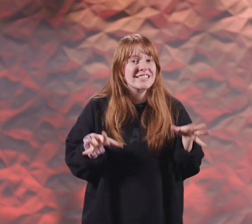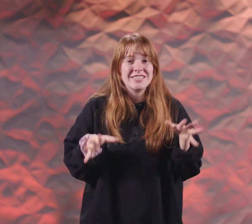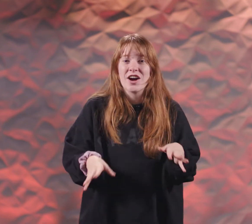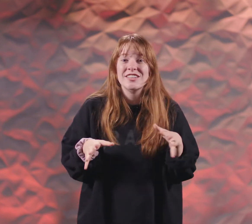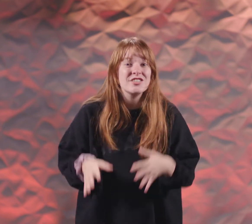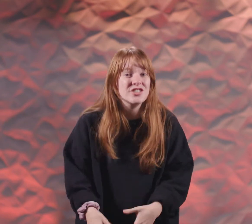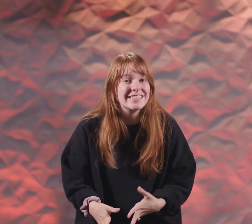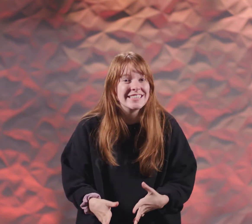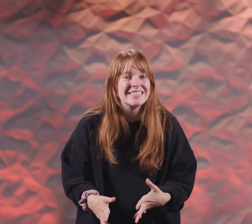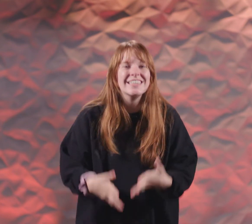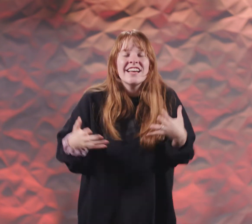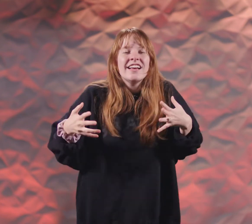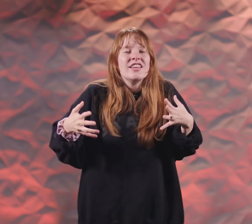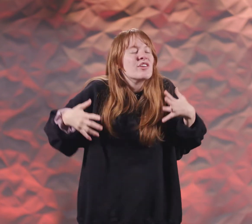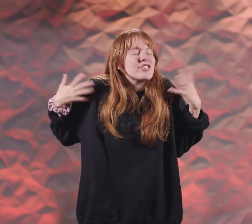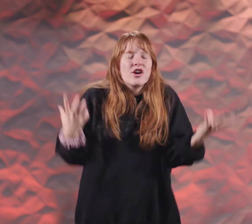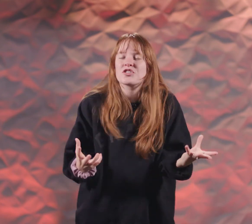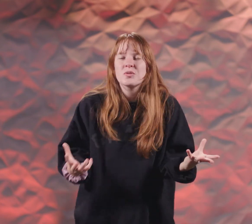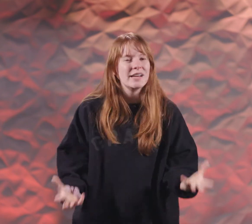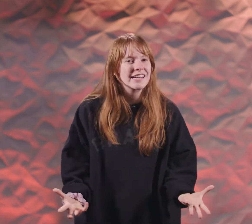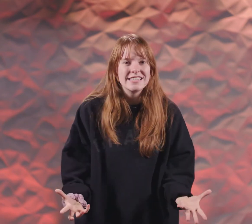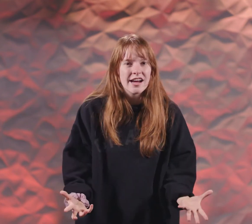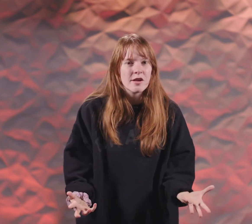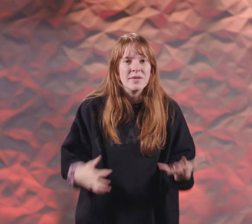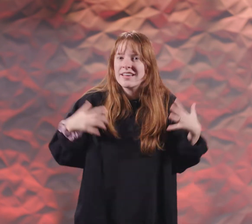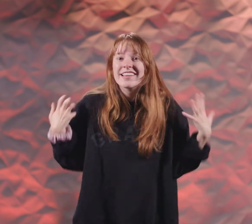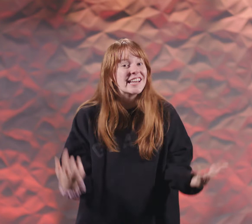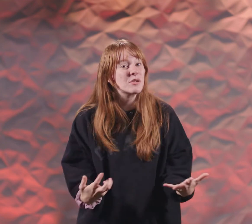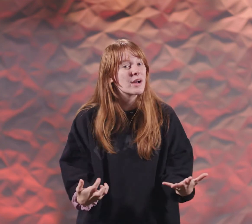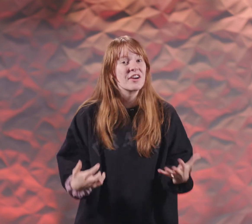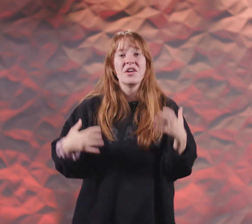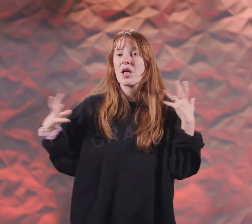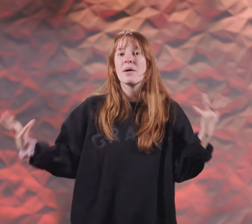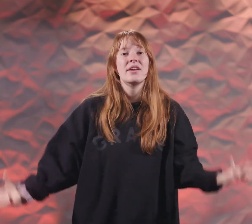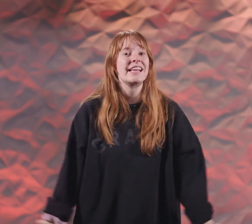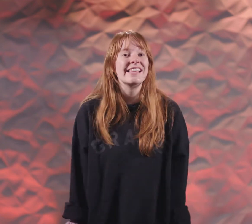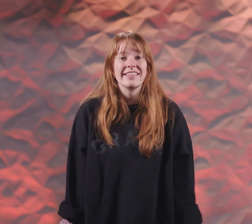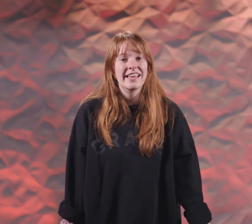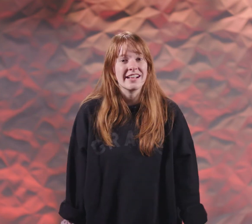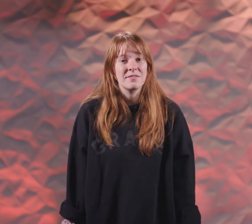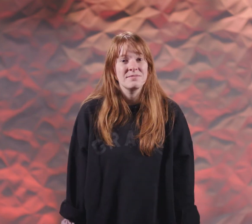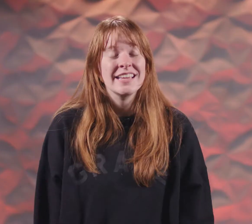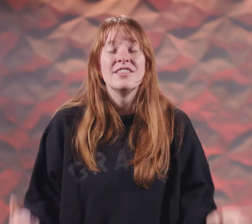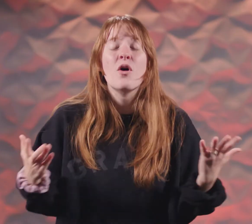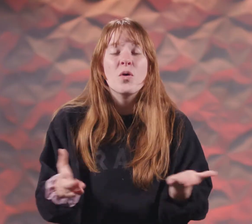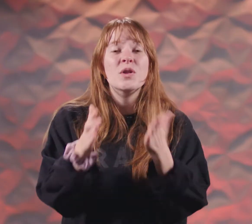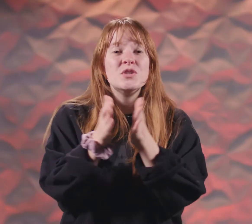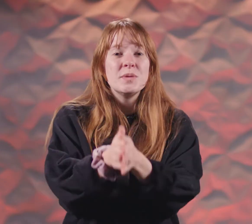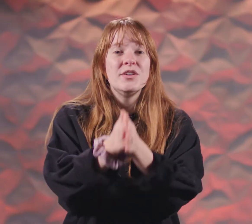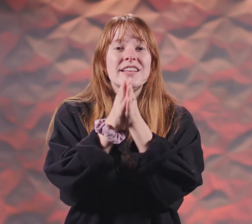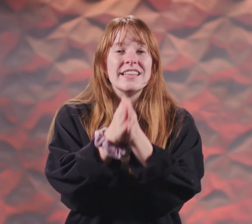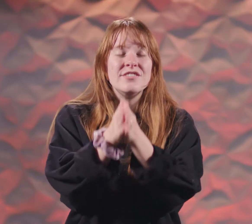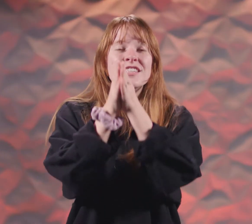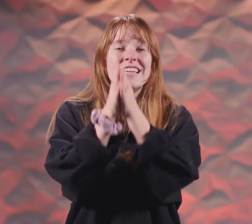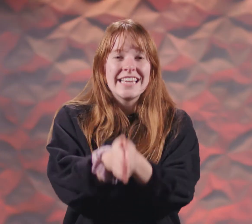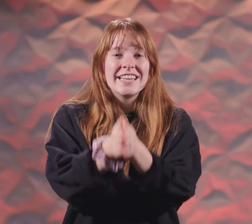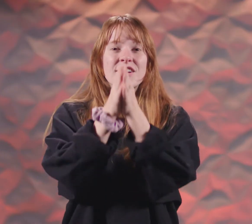to talk to Jesus, you can talk to Him at any time, anywhere, about anything. And the Holy Spirit lives in